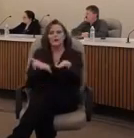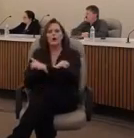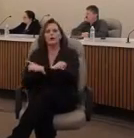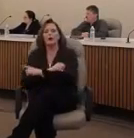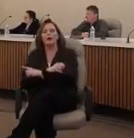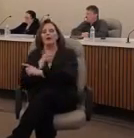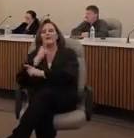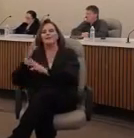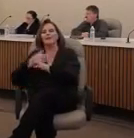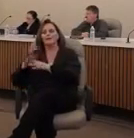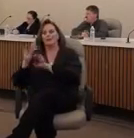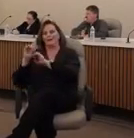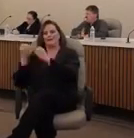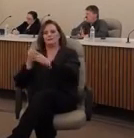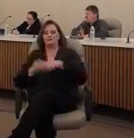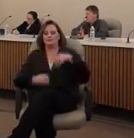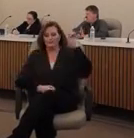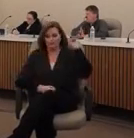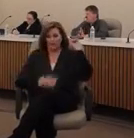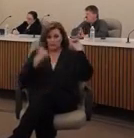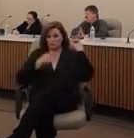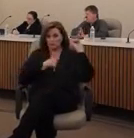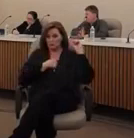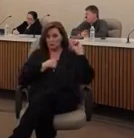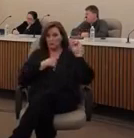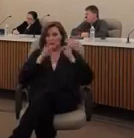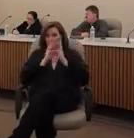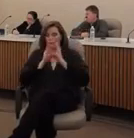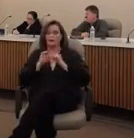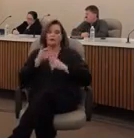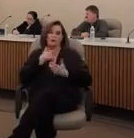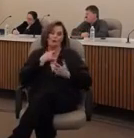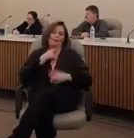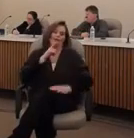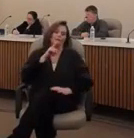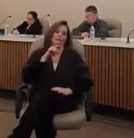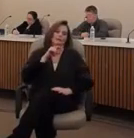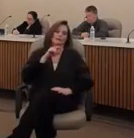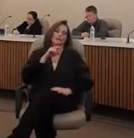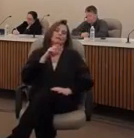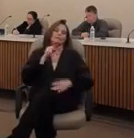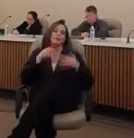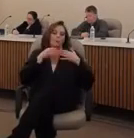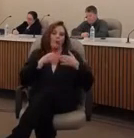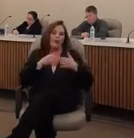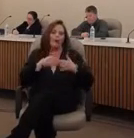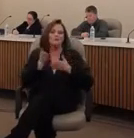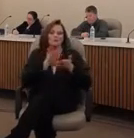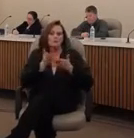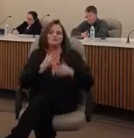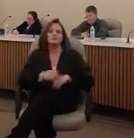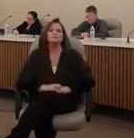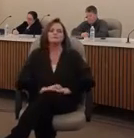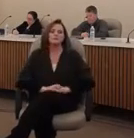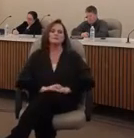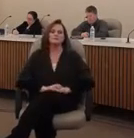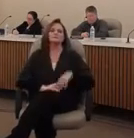as well. Okay. Yep. Okay. So in the winter, you'd be running your plowing. Correct. Service out Yep. there. Snow plowing. Yep.